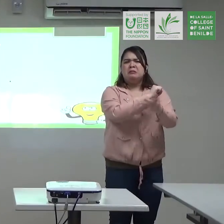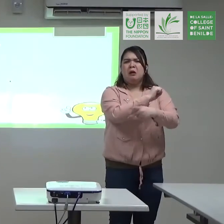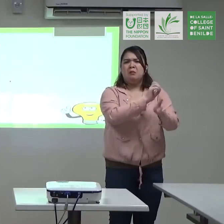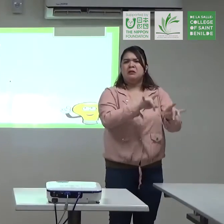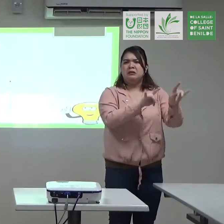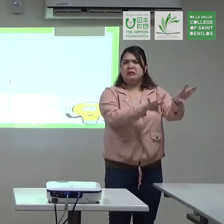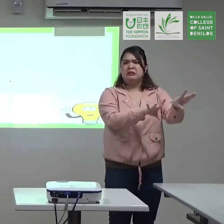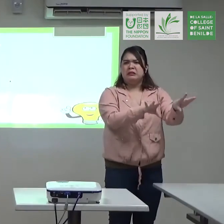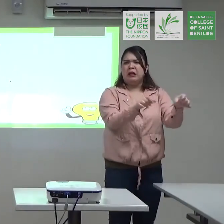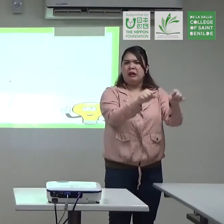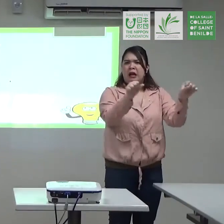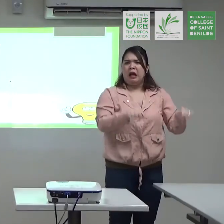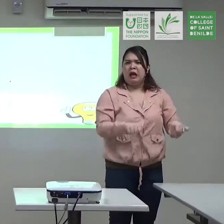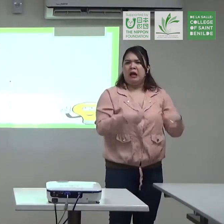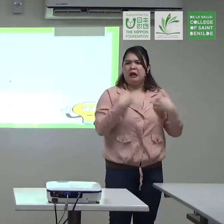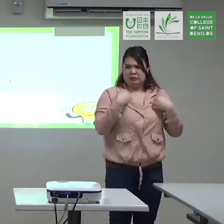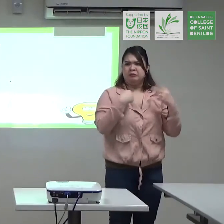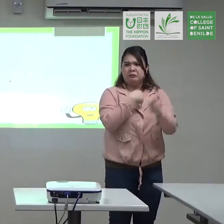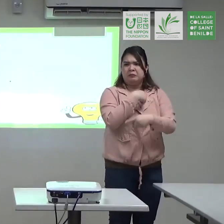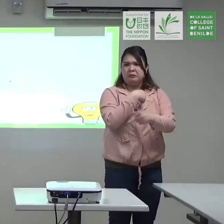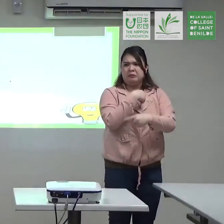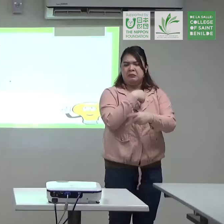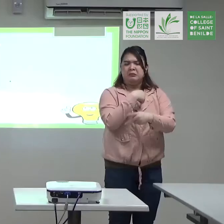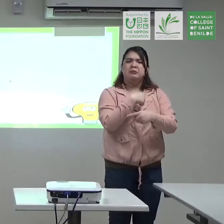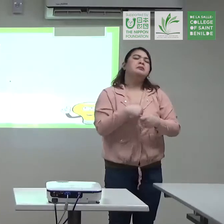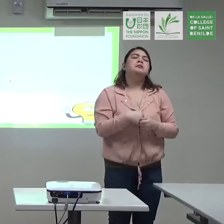rural area with